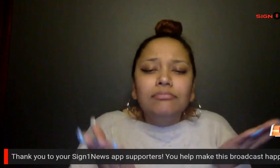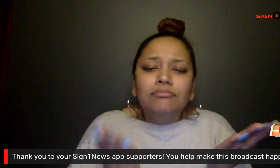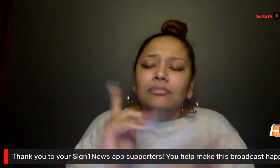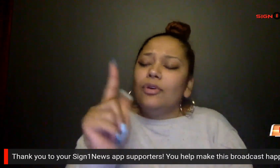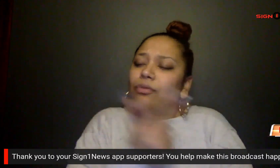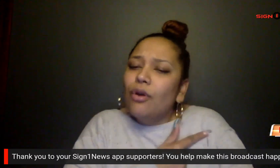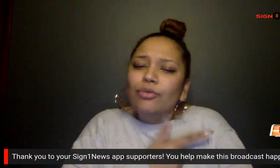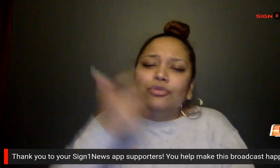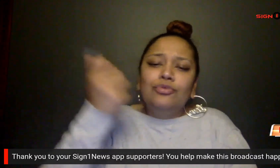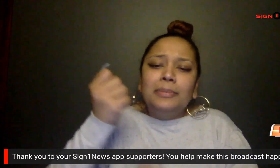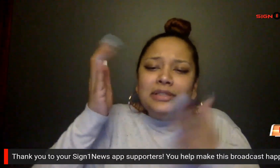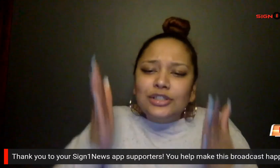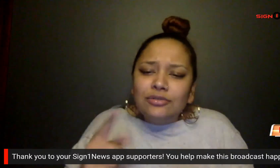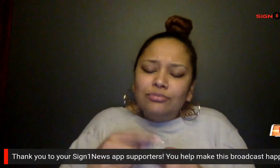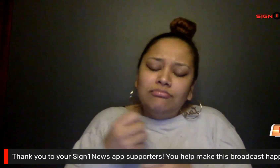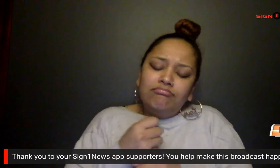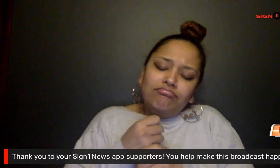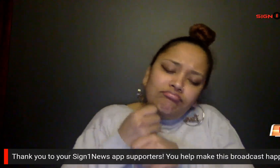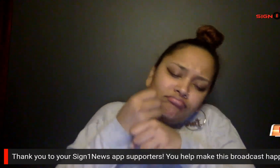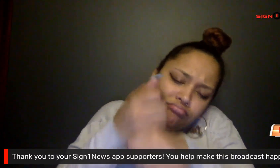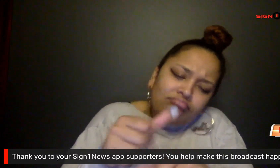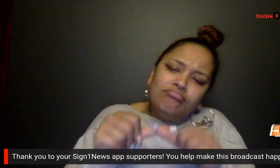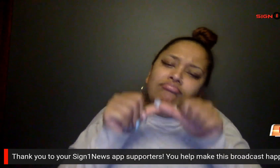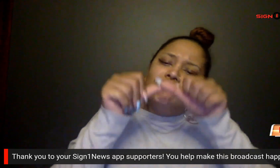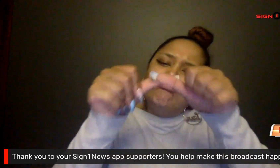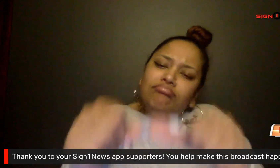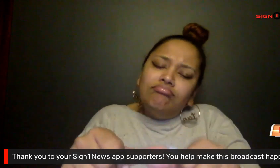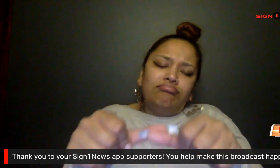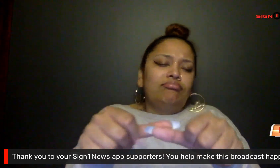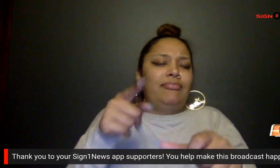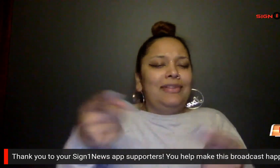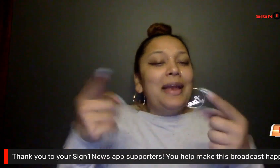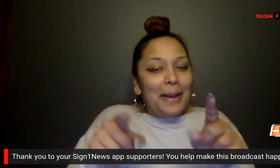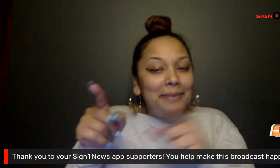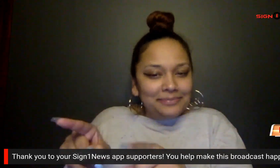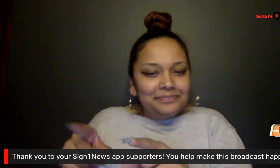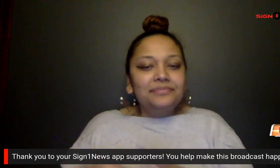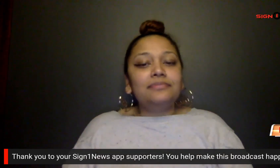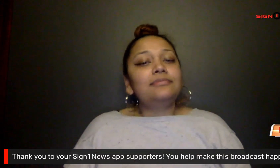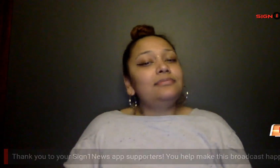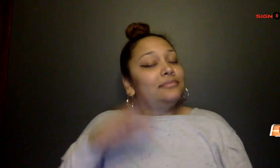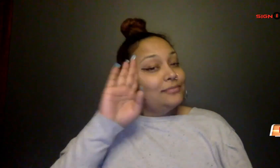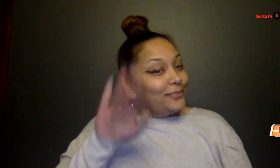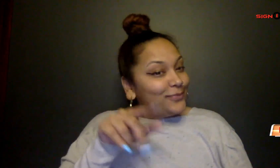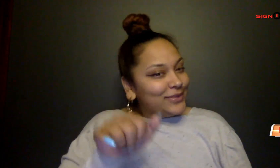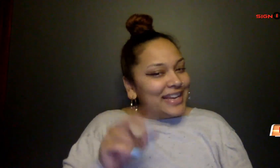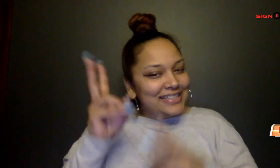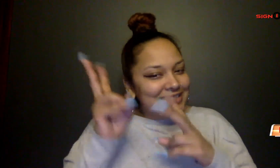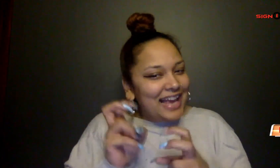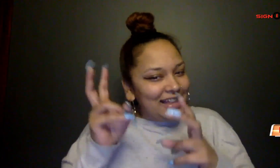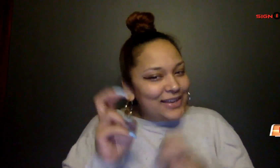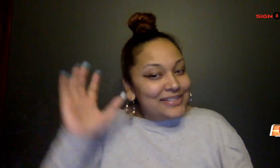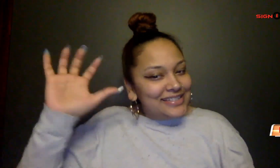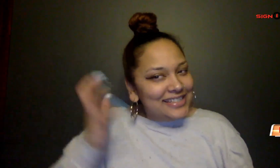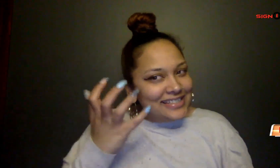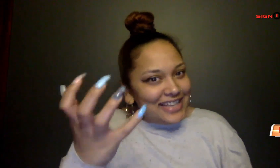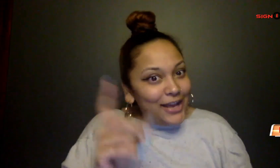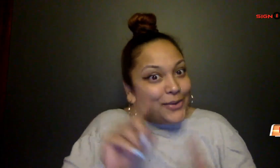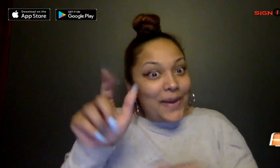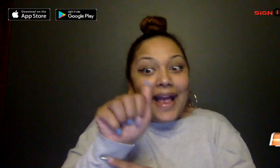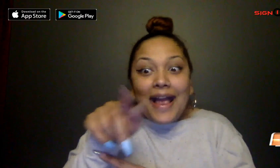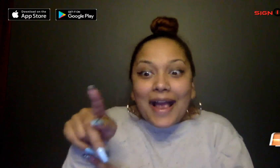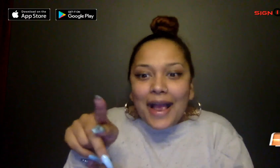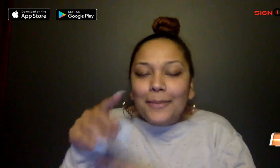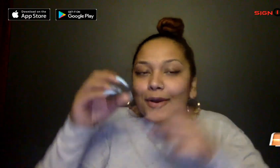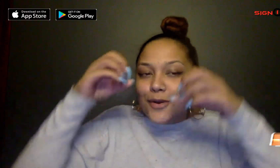big thank you to our sign one news app supporters you help make this broadcast happen you can download the sign one news app